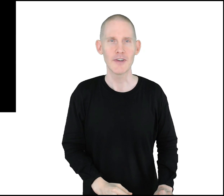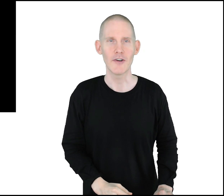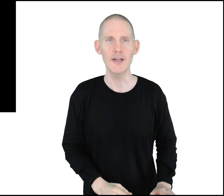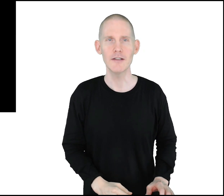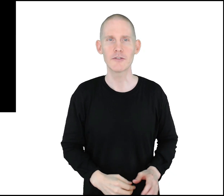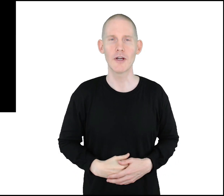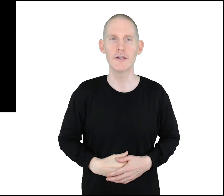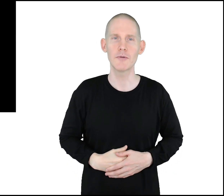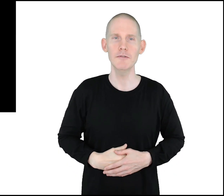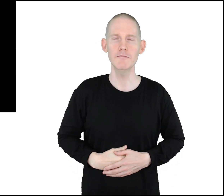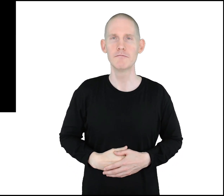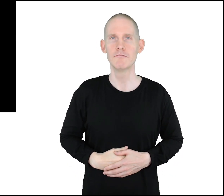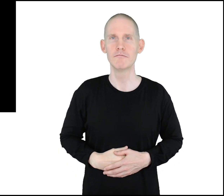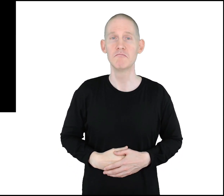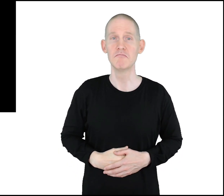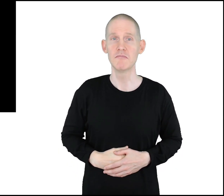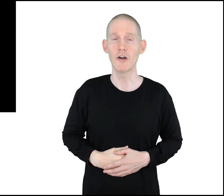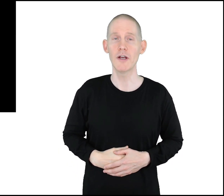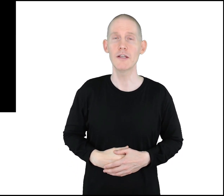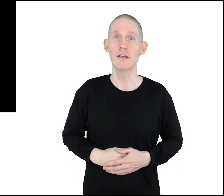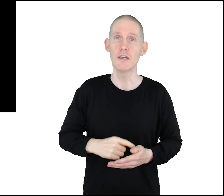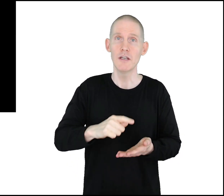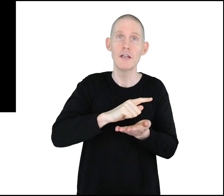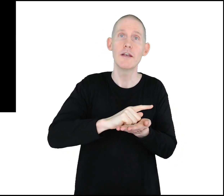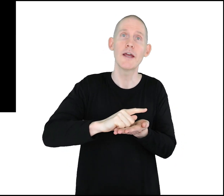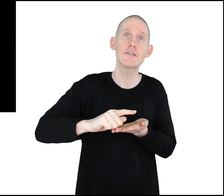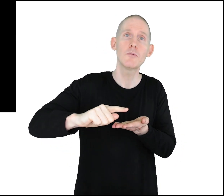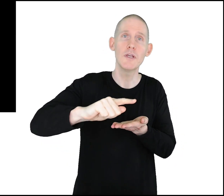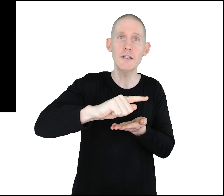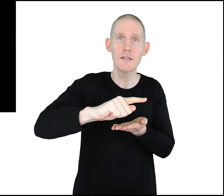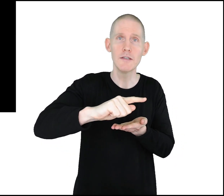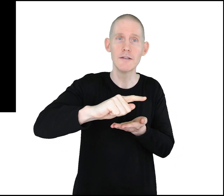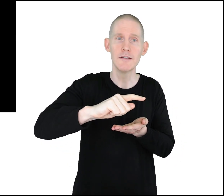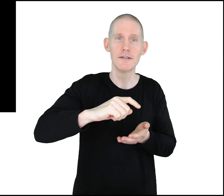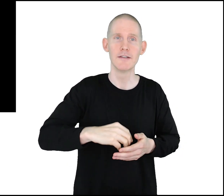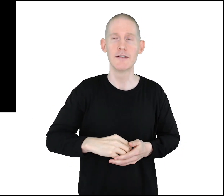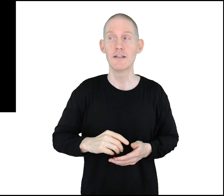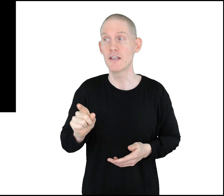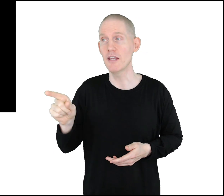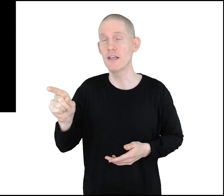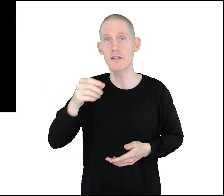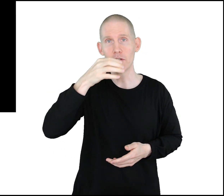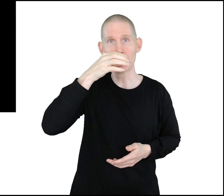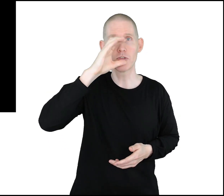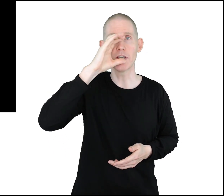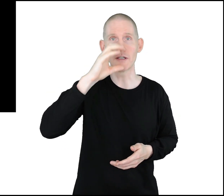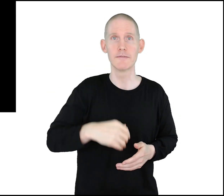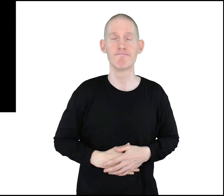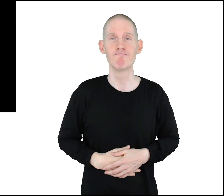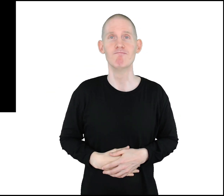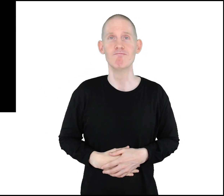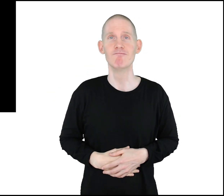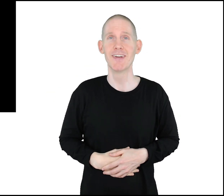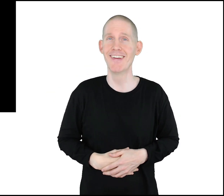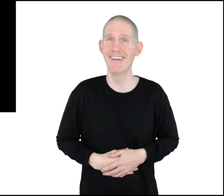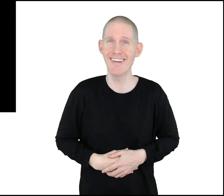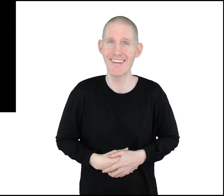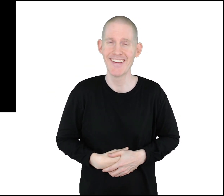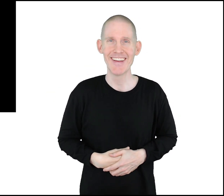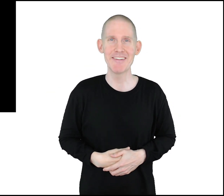All right, let's try this one. All right, next week, he drink. You